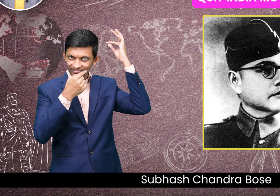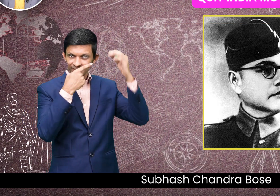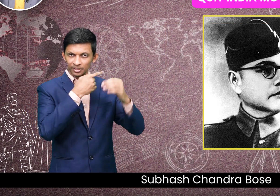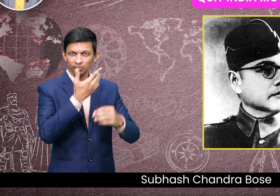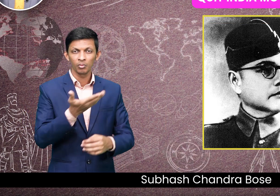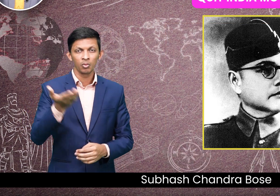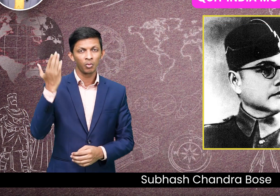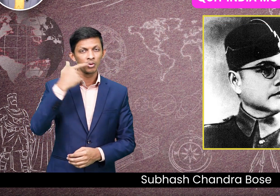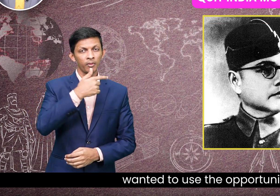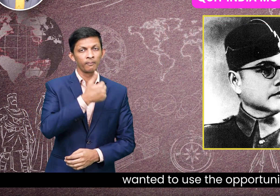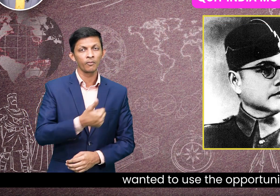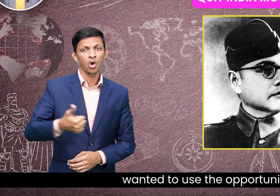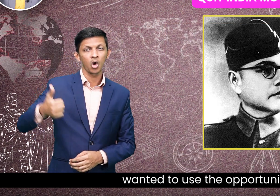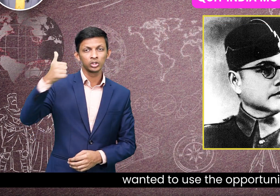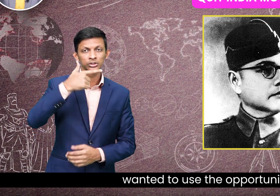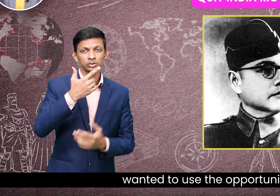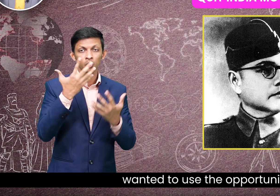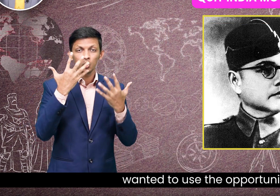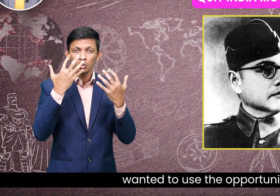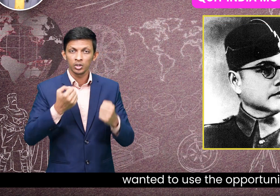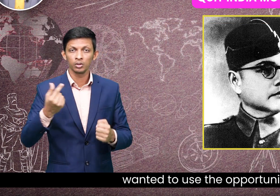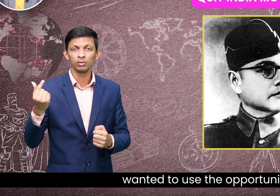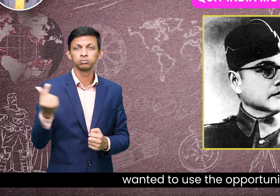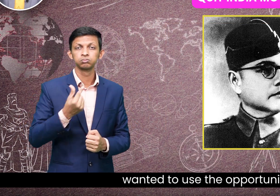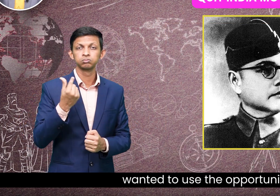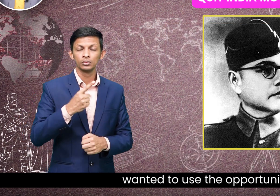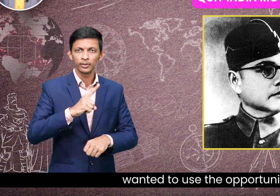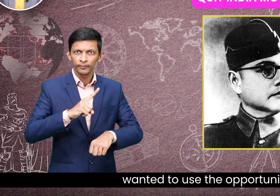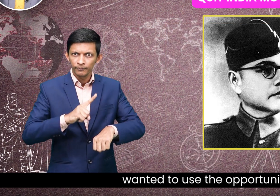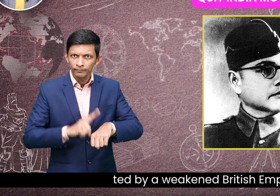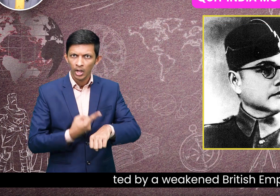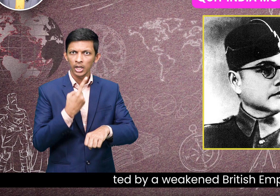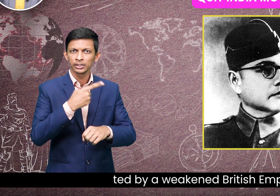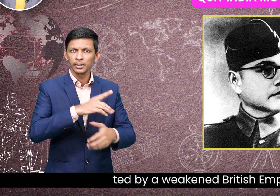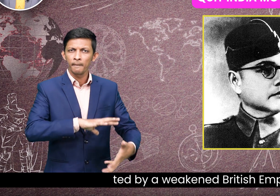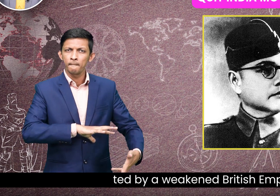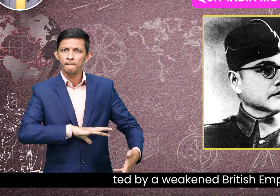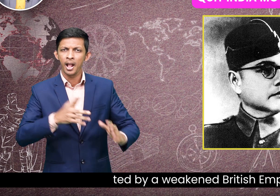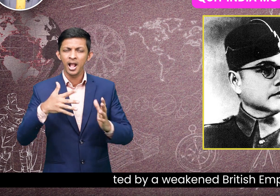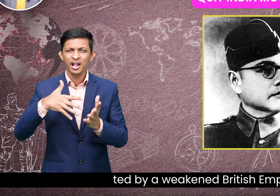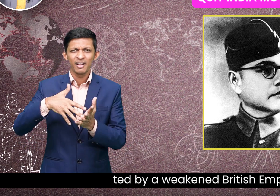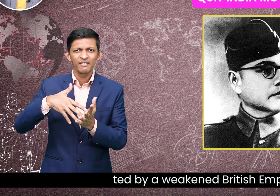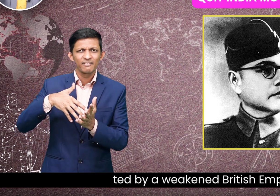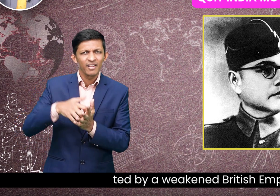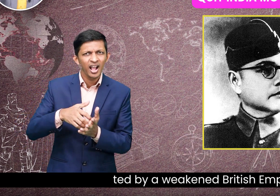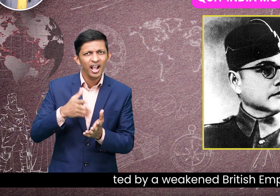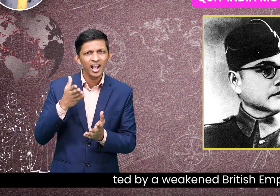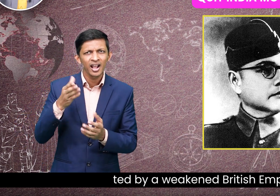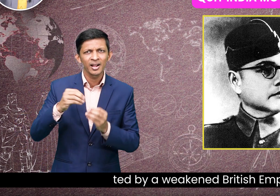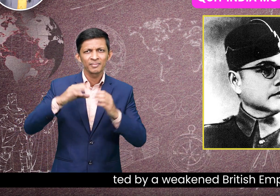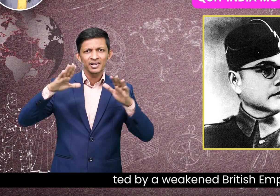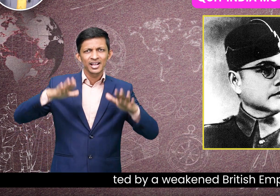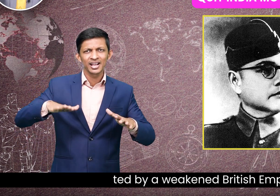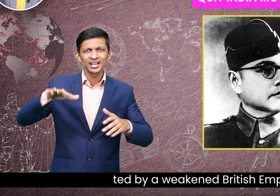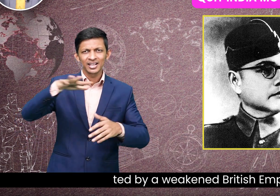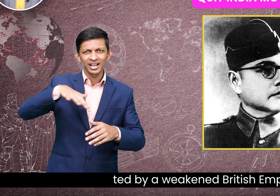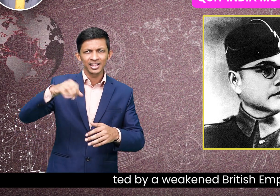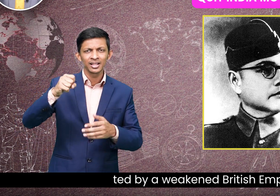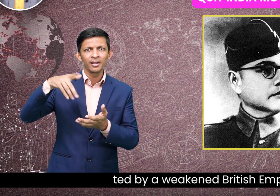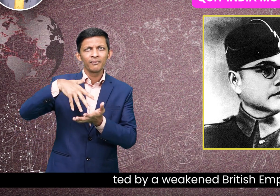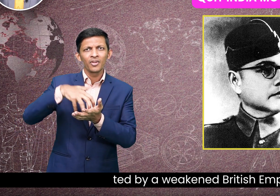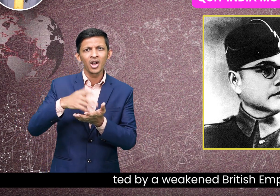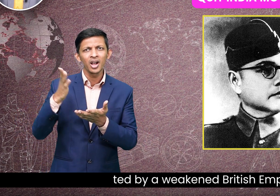Subhash Chandra Bose wanted to use the opportunity created by a weakened British